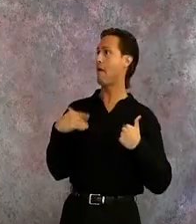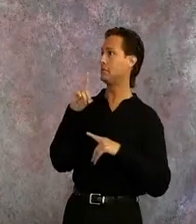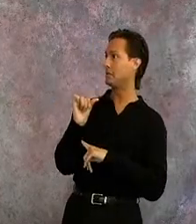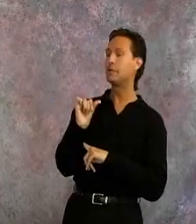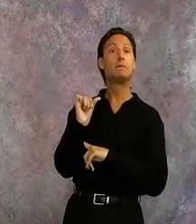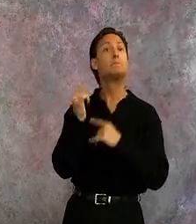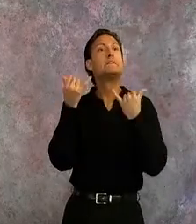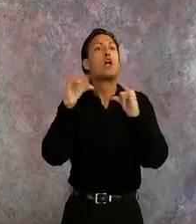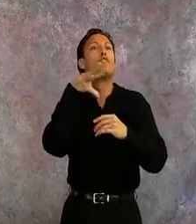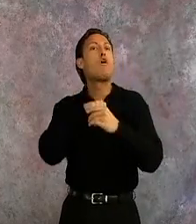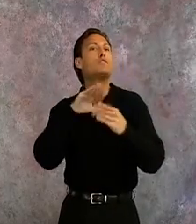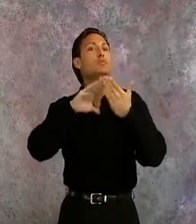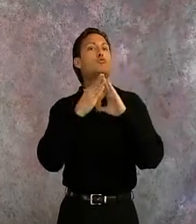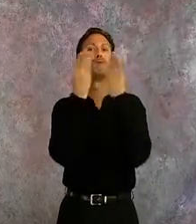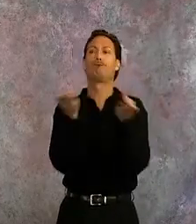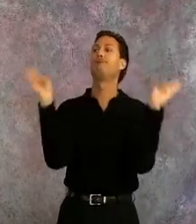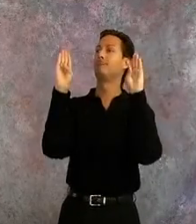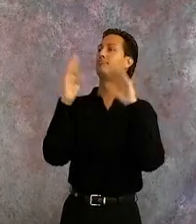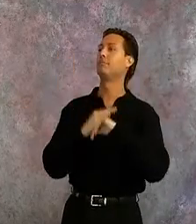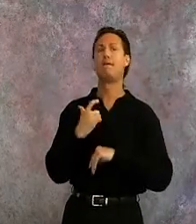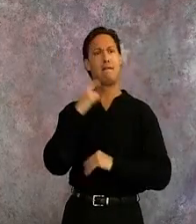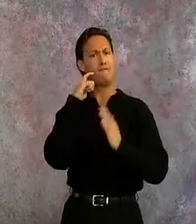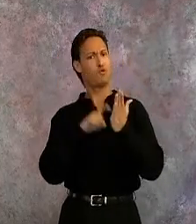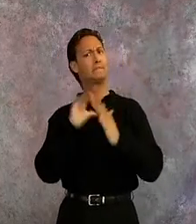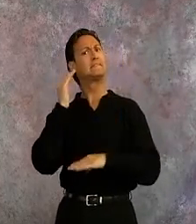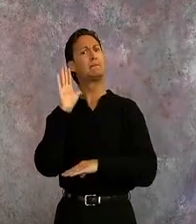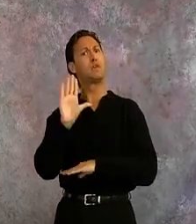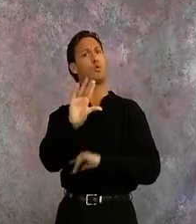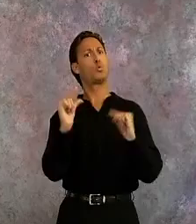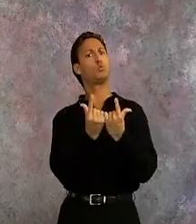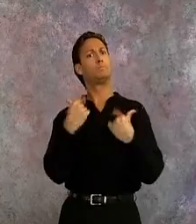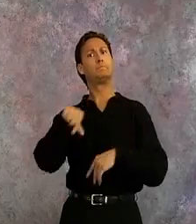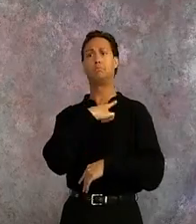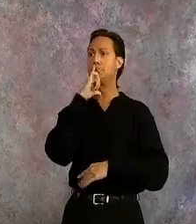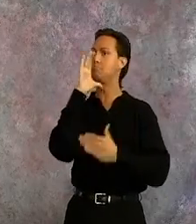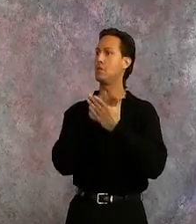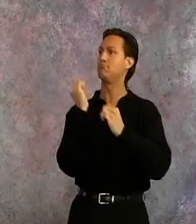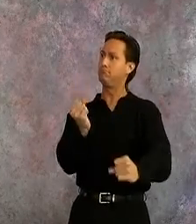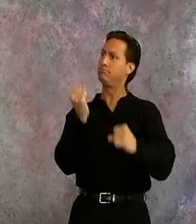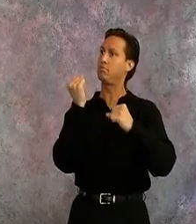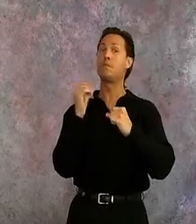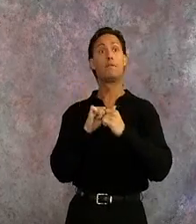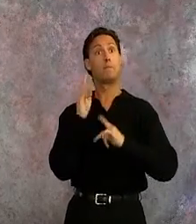our community, and believe that that a wilderness experience is a positive